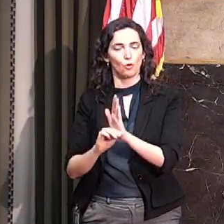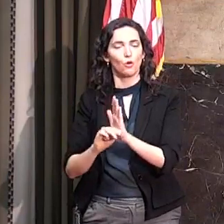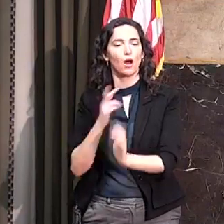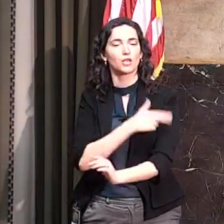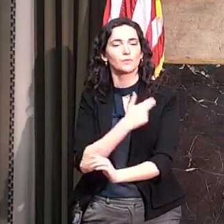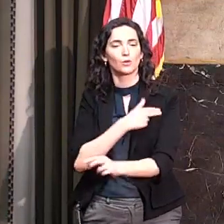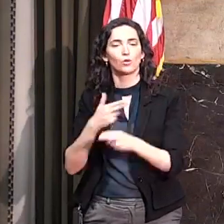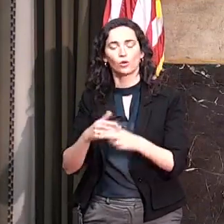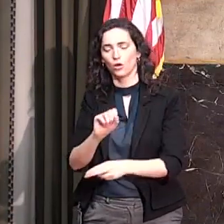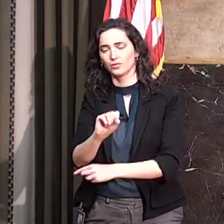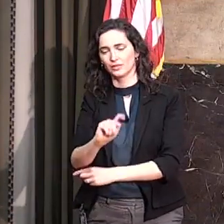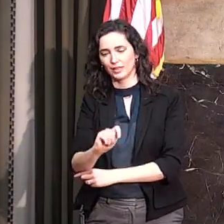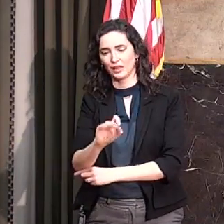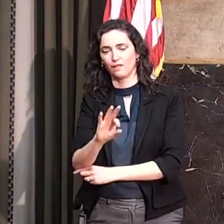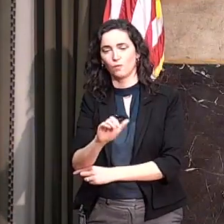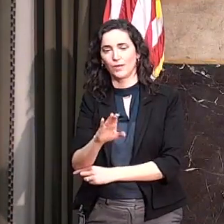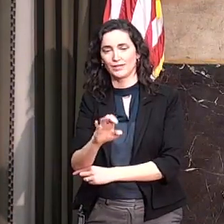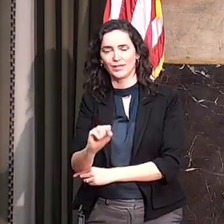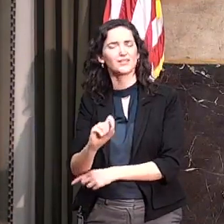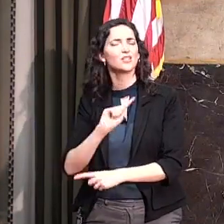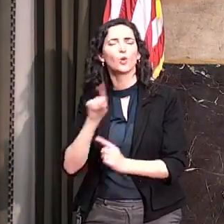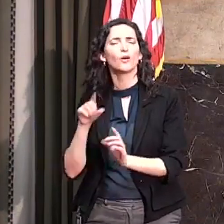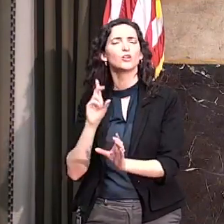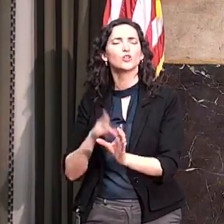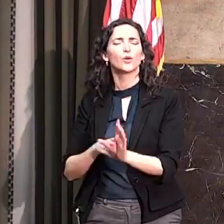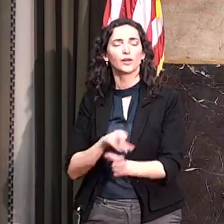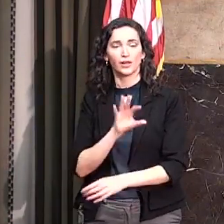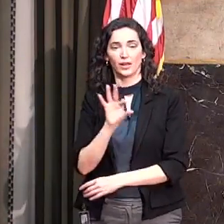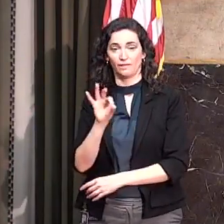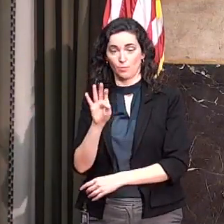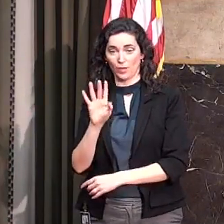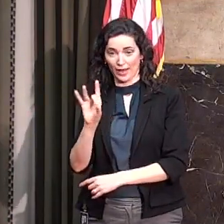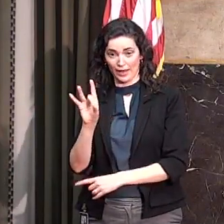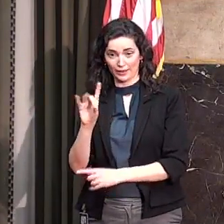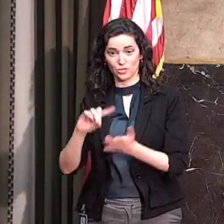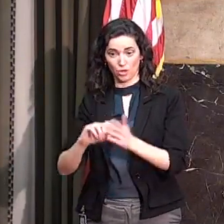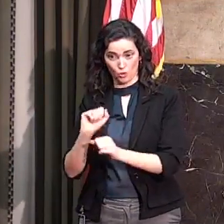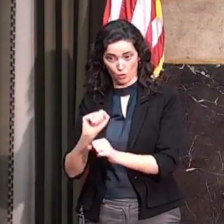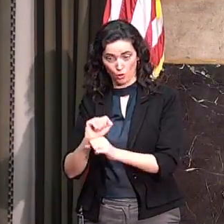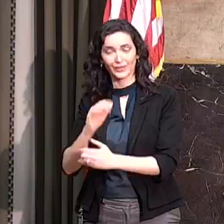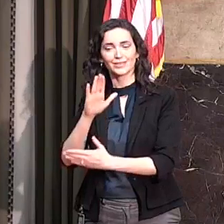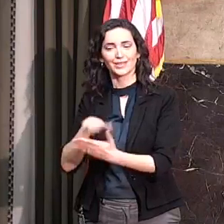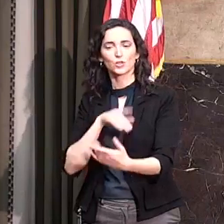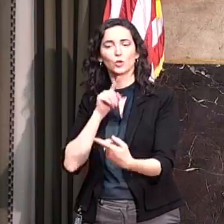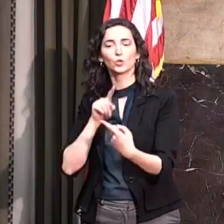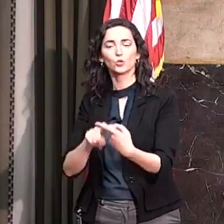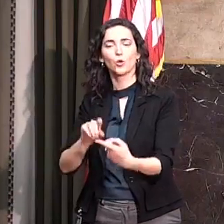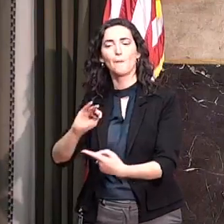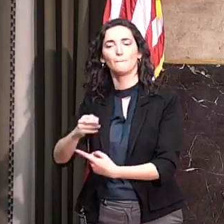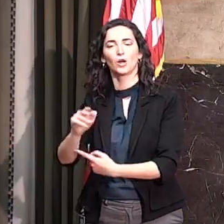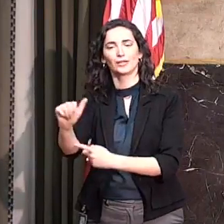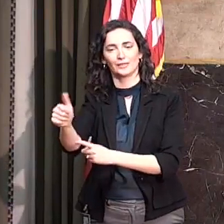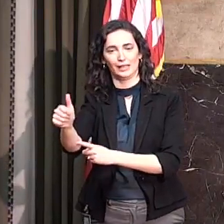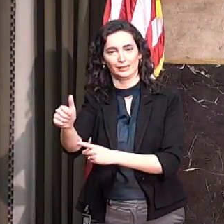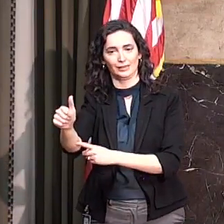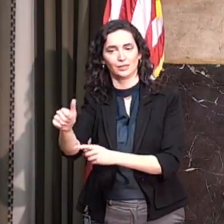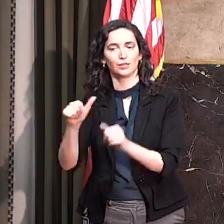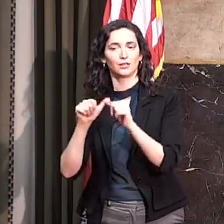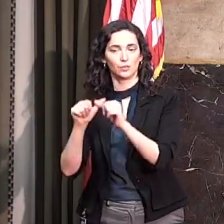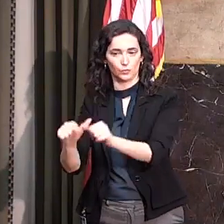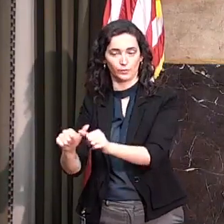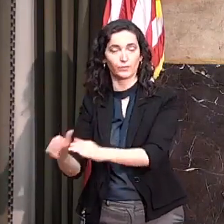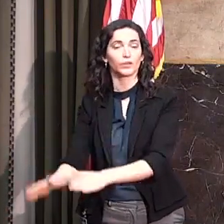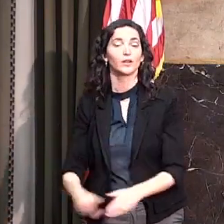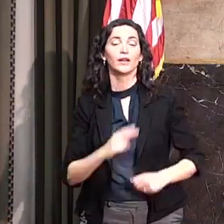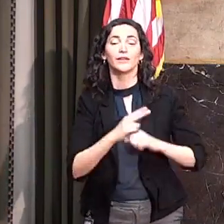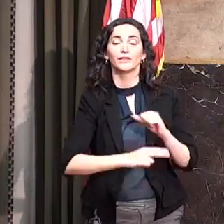began their operations there on February the 8th. They're scheduled to stay until March the 10th. The National Guard